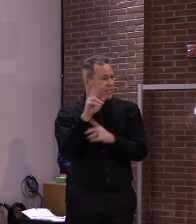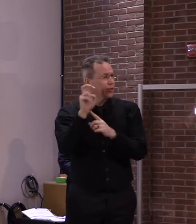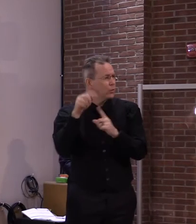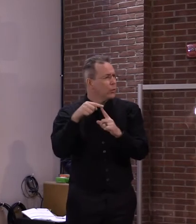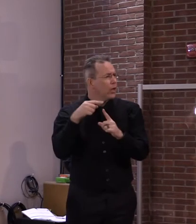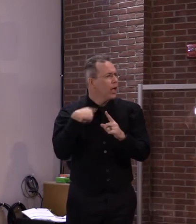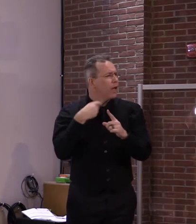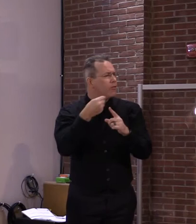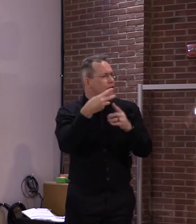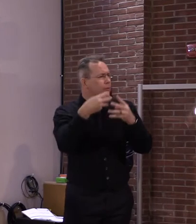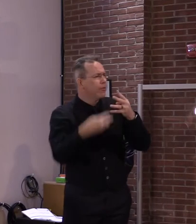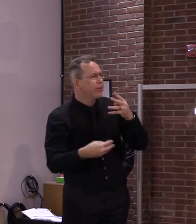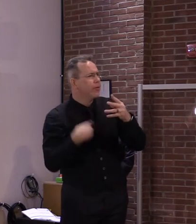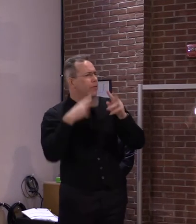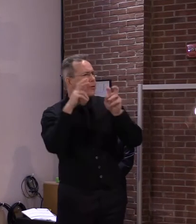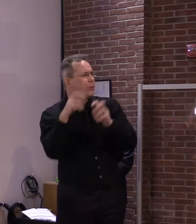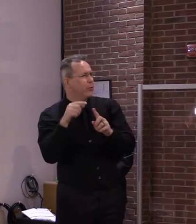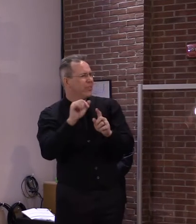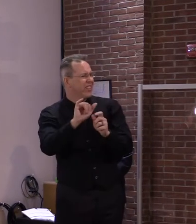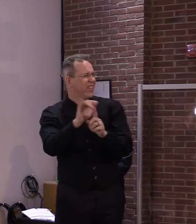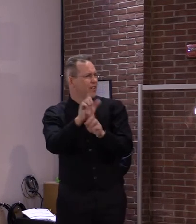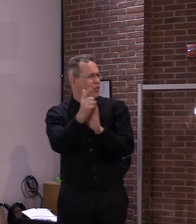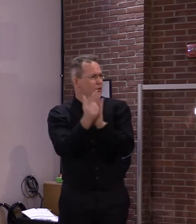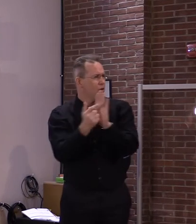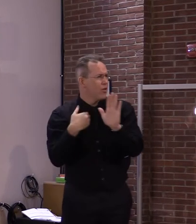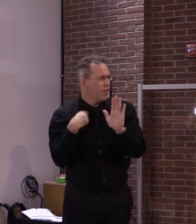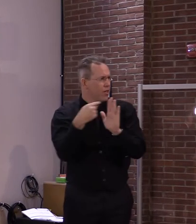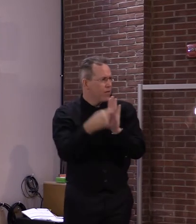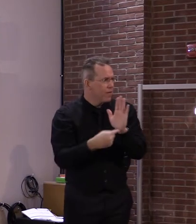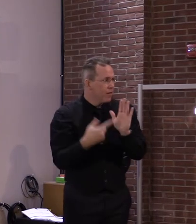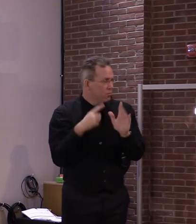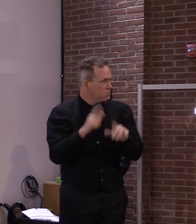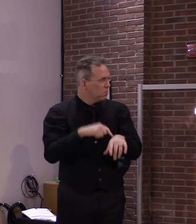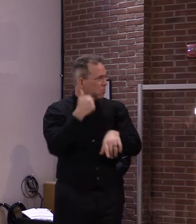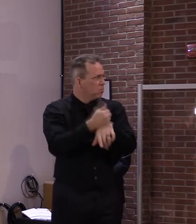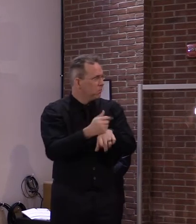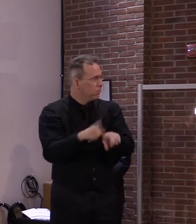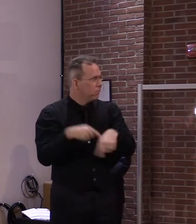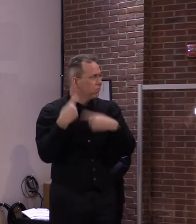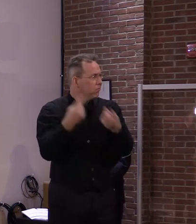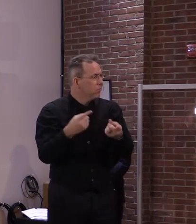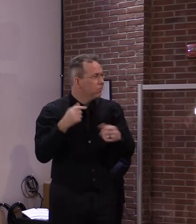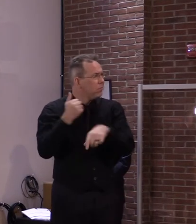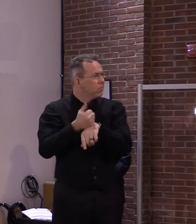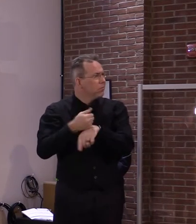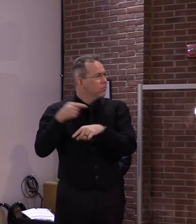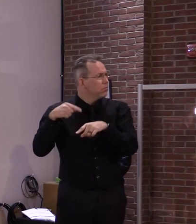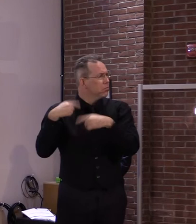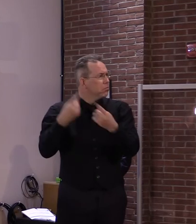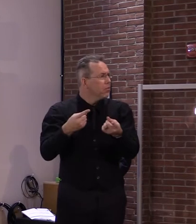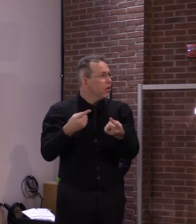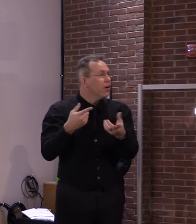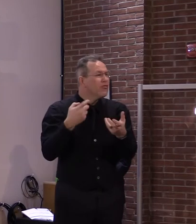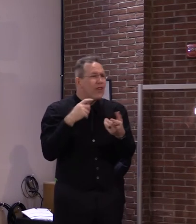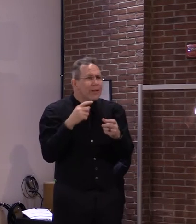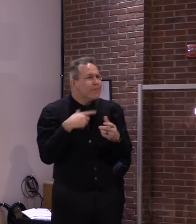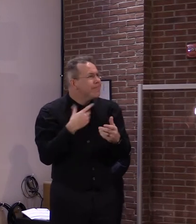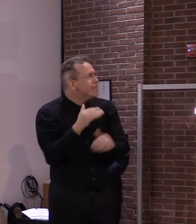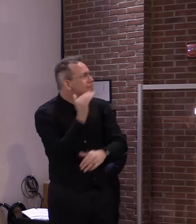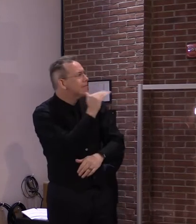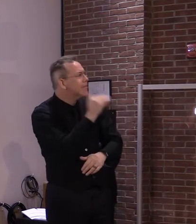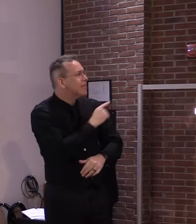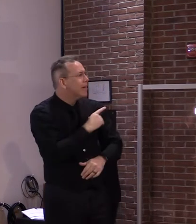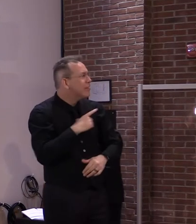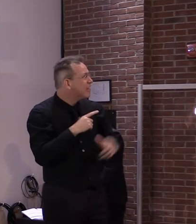250 after 50 years there are a number of provisions we had asked for last year didn't make it across the finish line this was just one